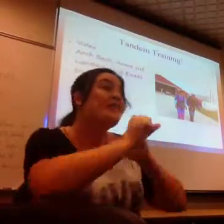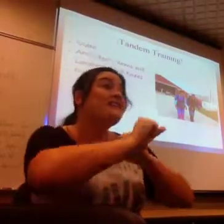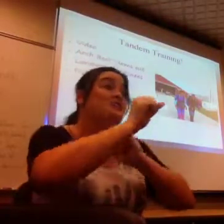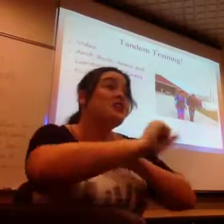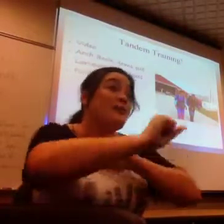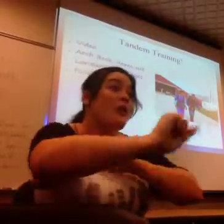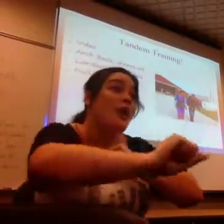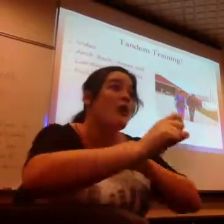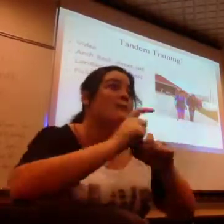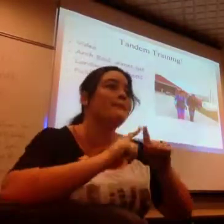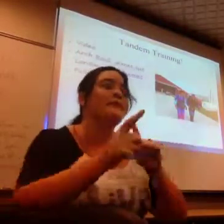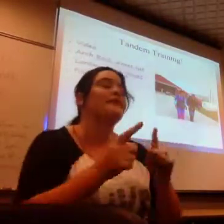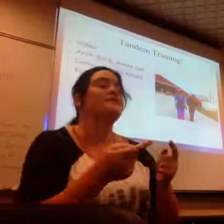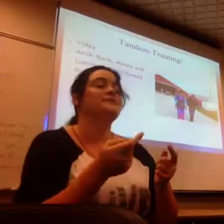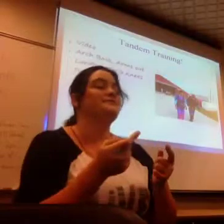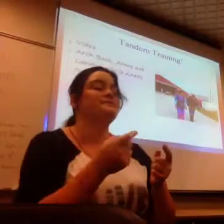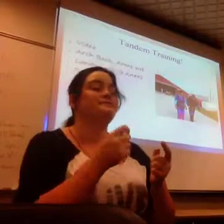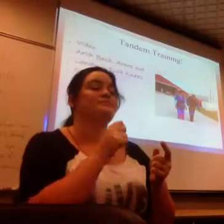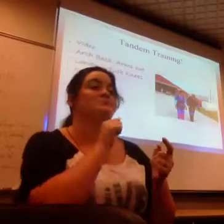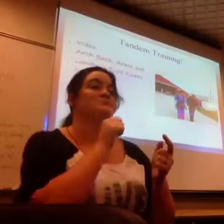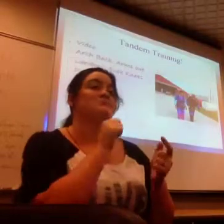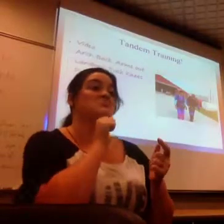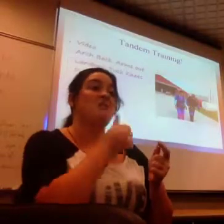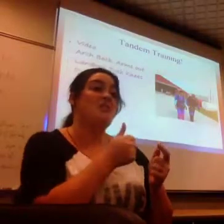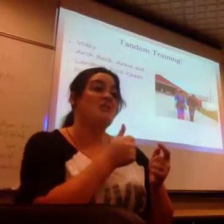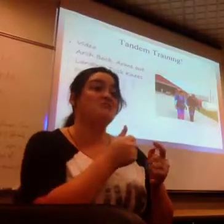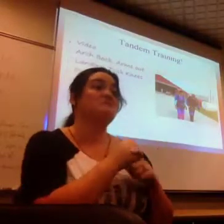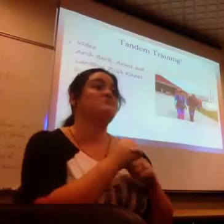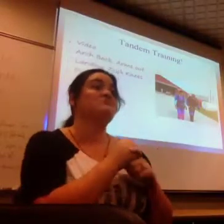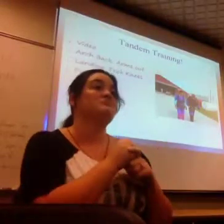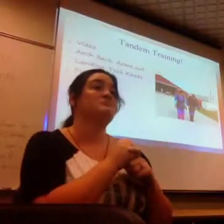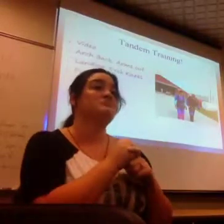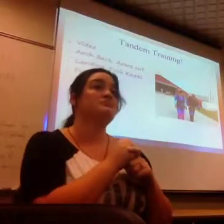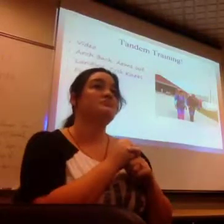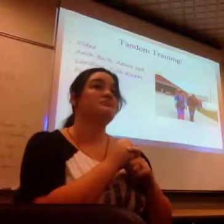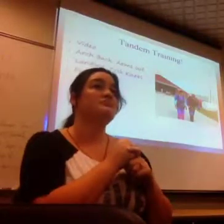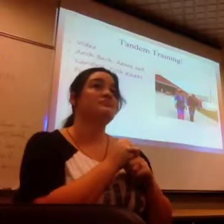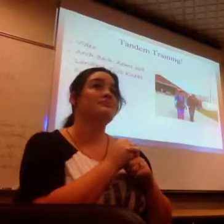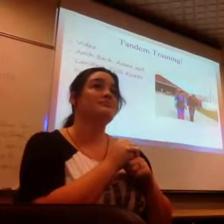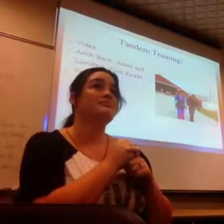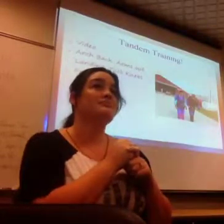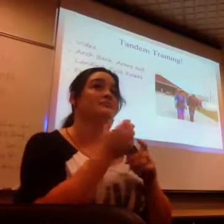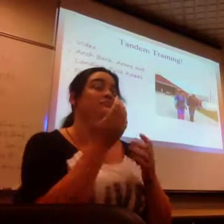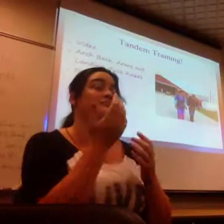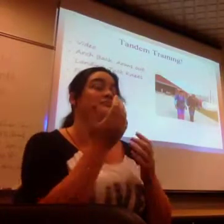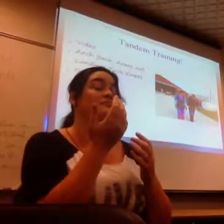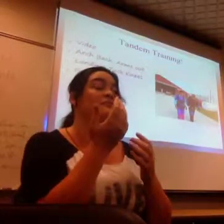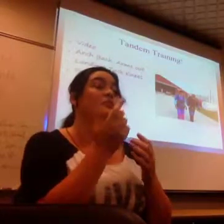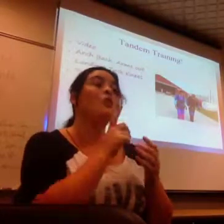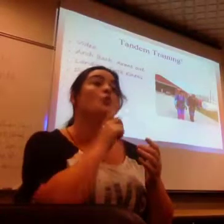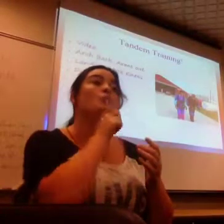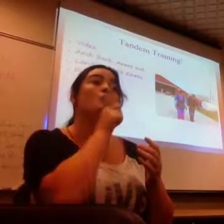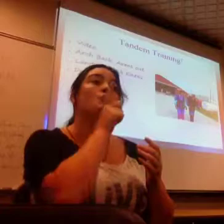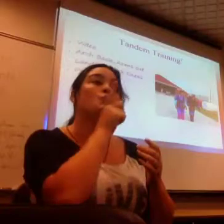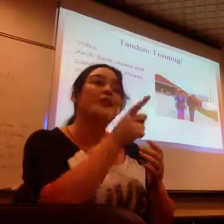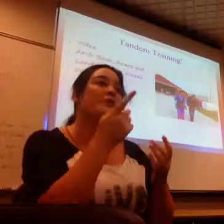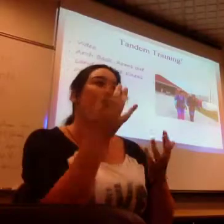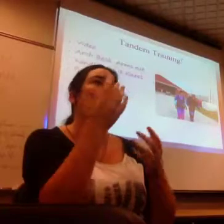short. What took long was waiting to get into training and waiting for the people to finish before me. That's really what